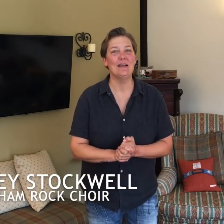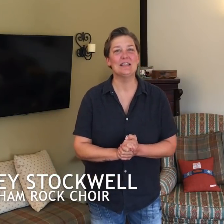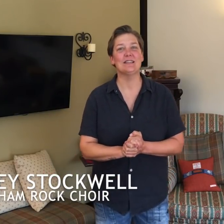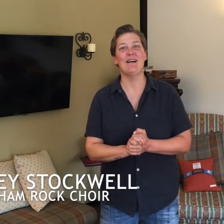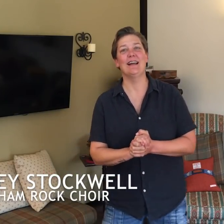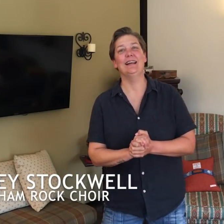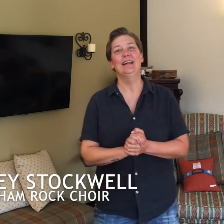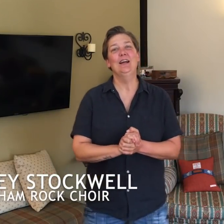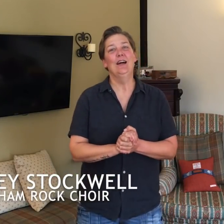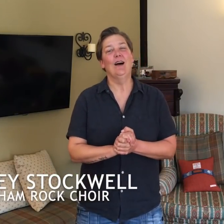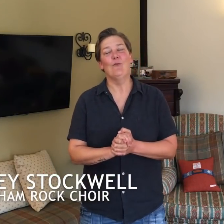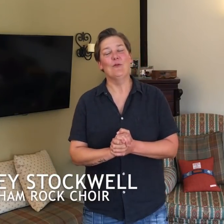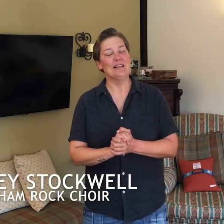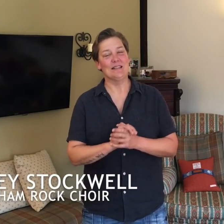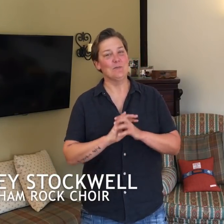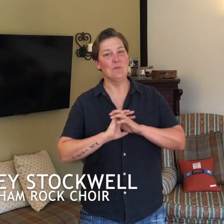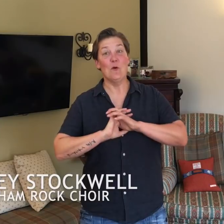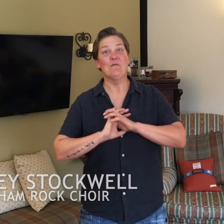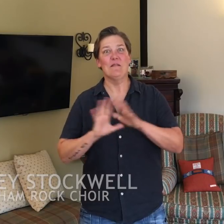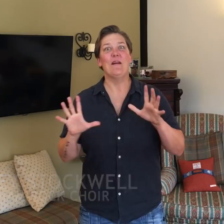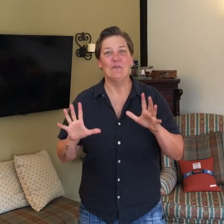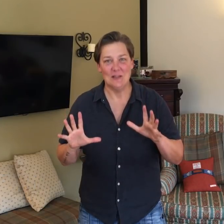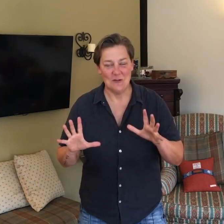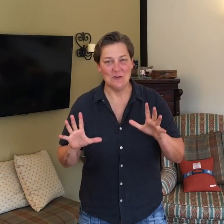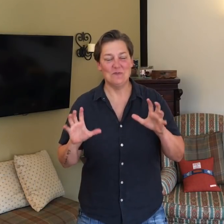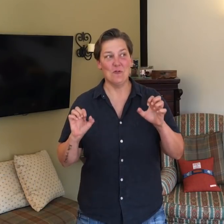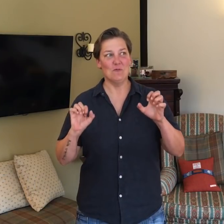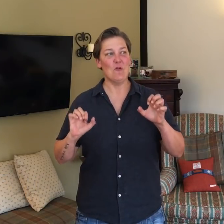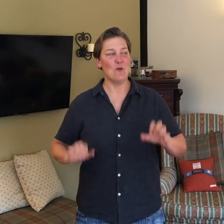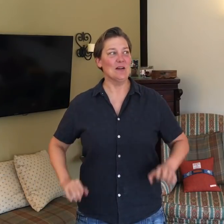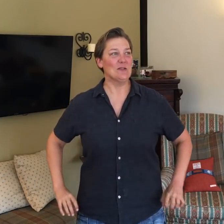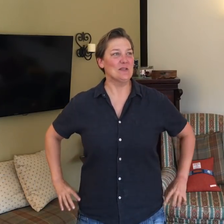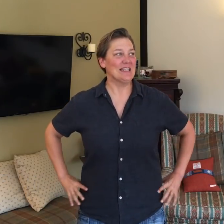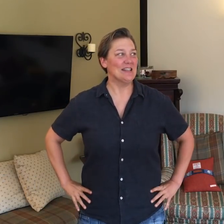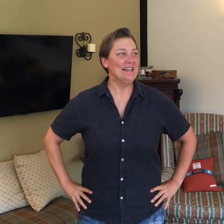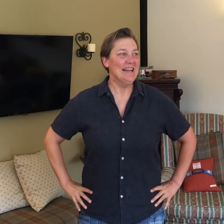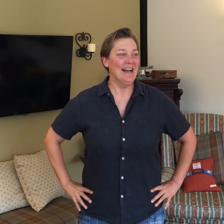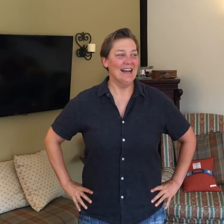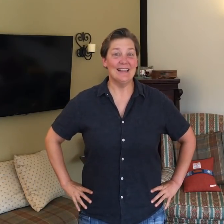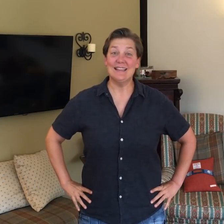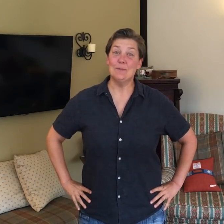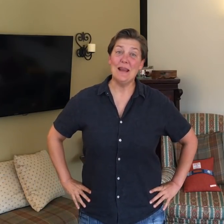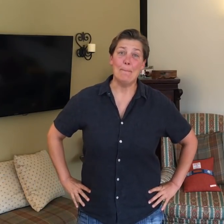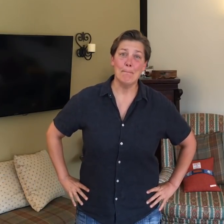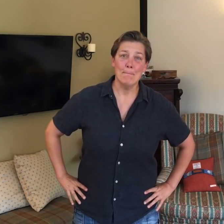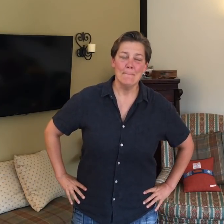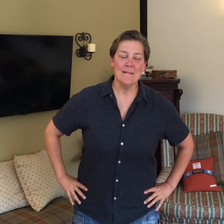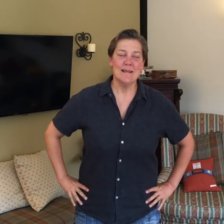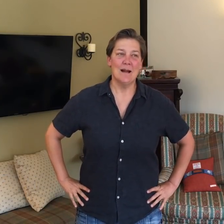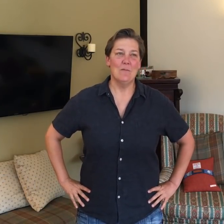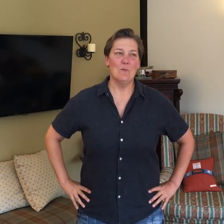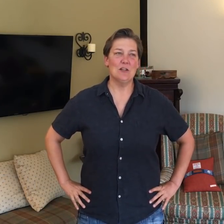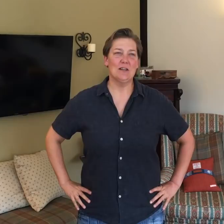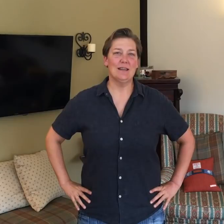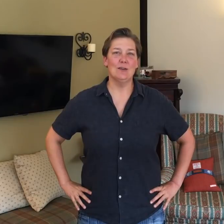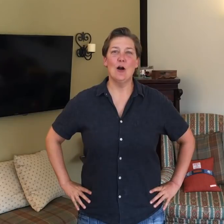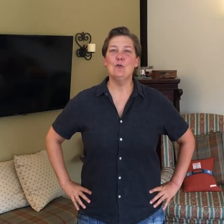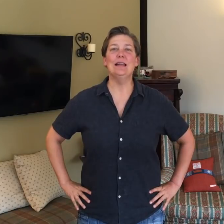to sign what is one of my favourite songs, Rock Choir songs actually. This Is Me, which I think not only